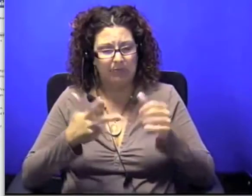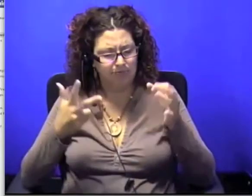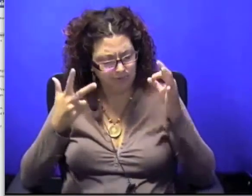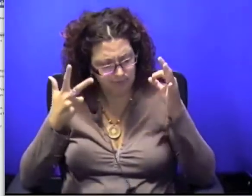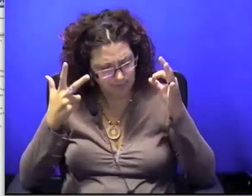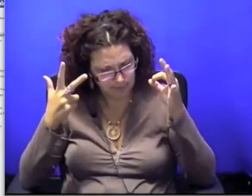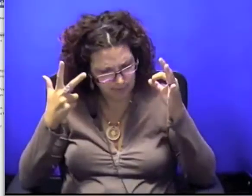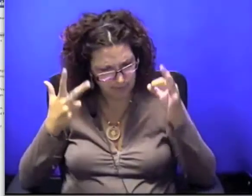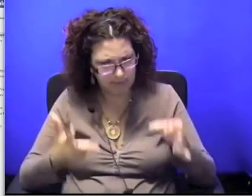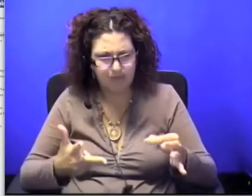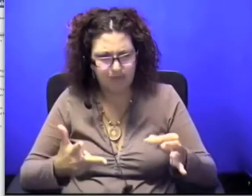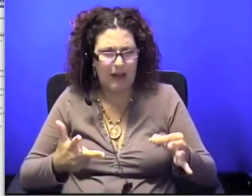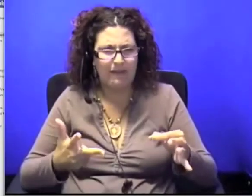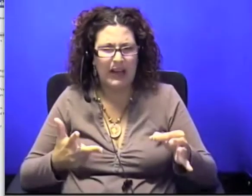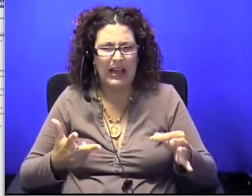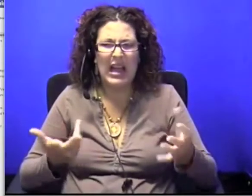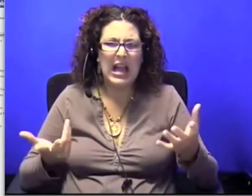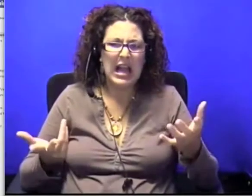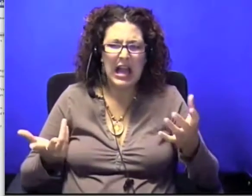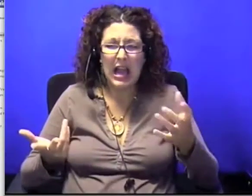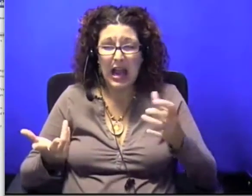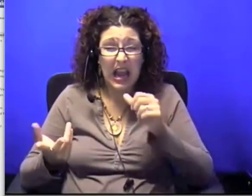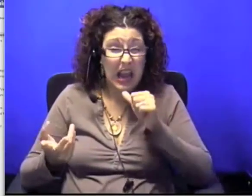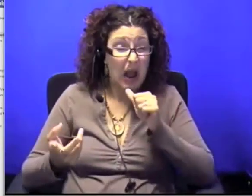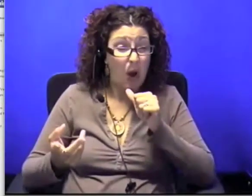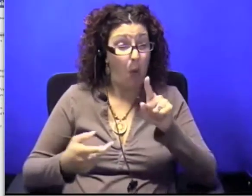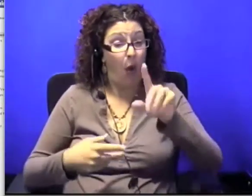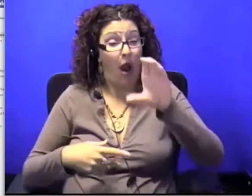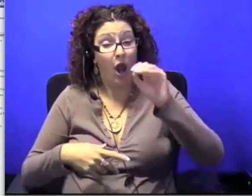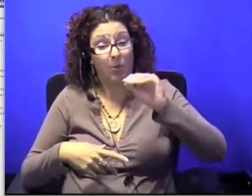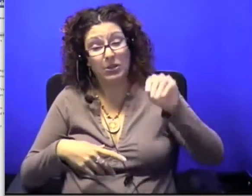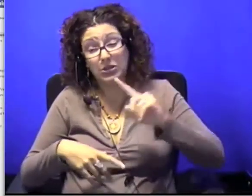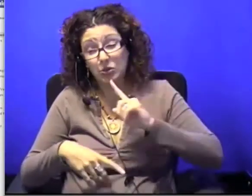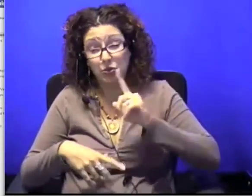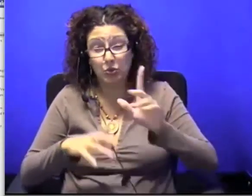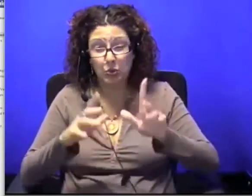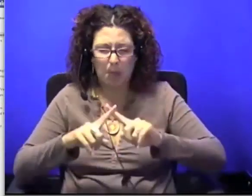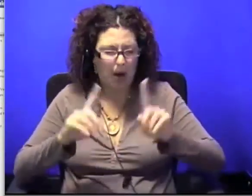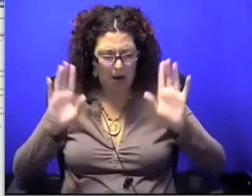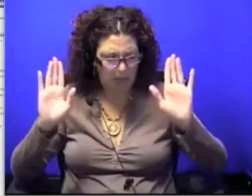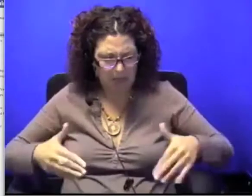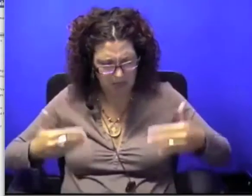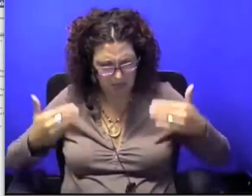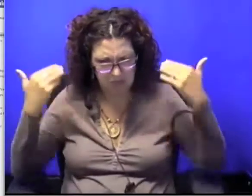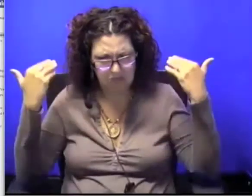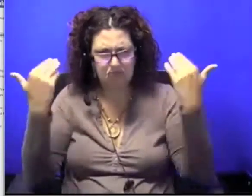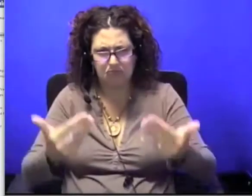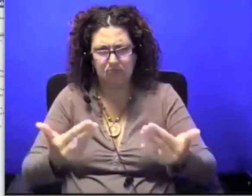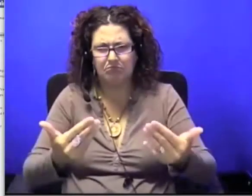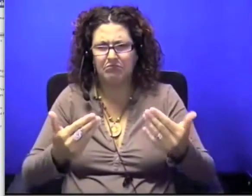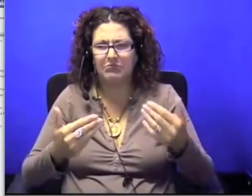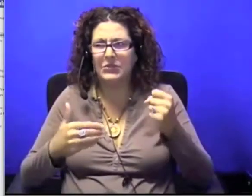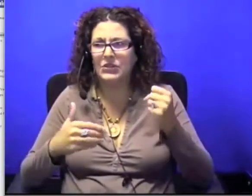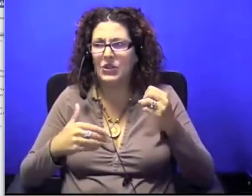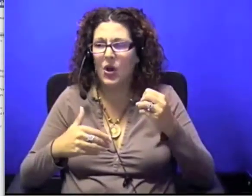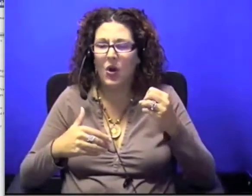A is absolutely no. You don't have all your questions answered, but you see enough that you want to jump. That my little extra nudge here